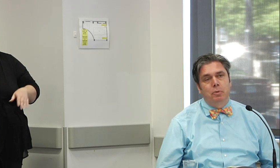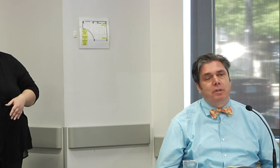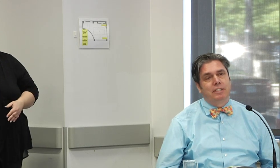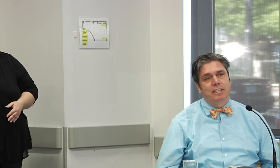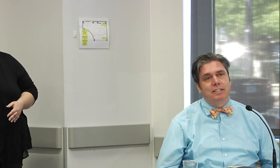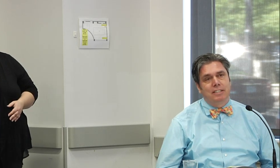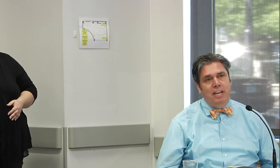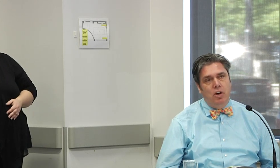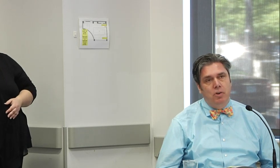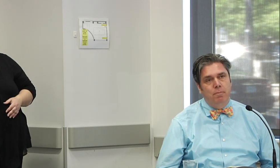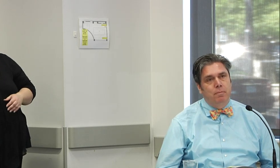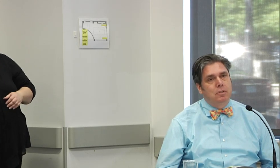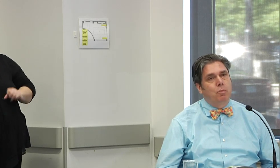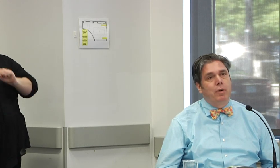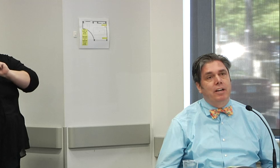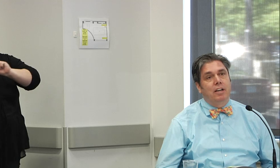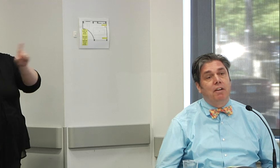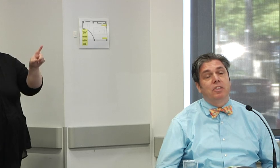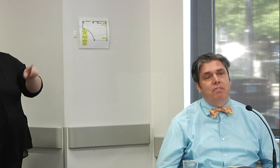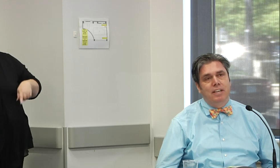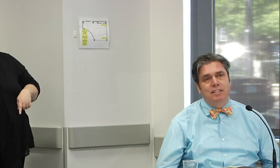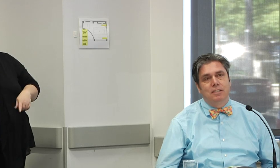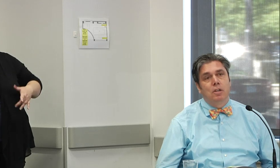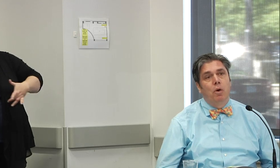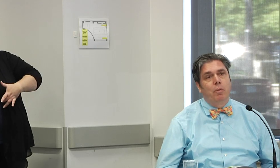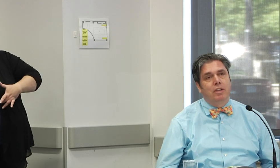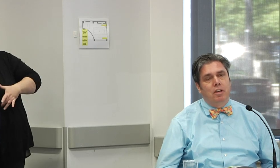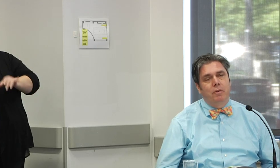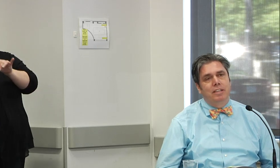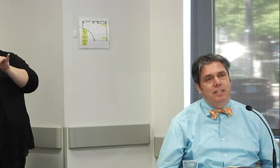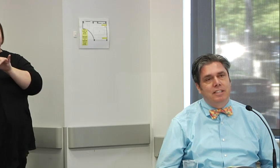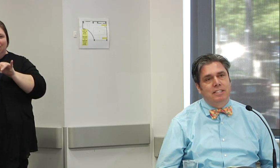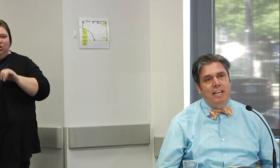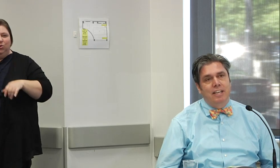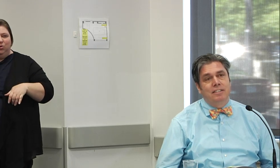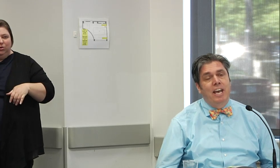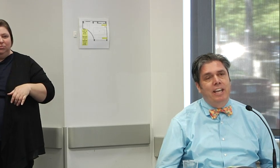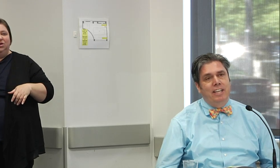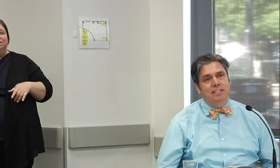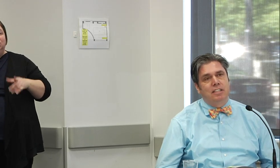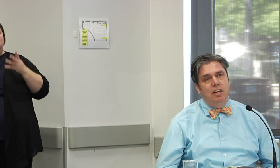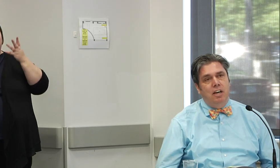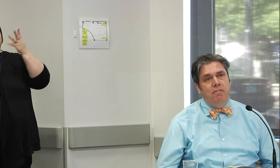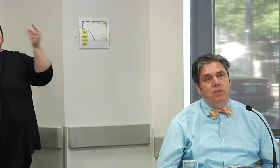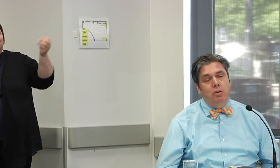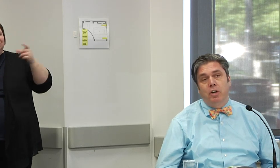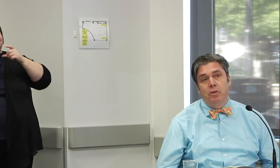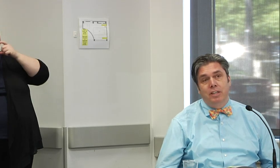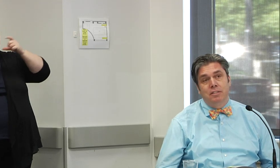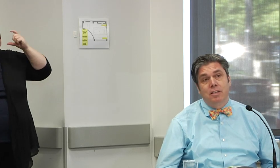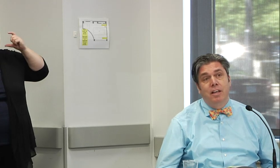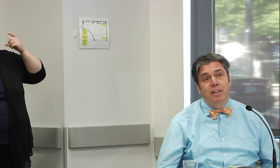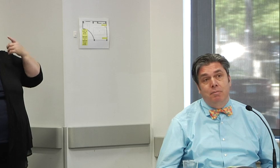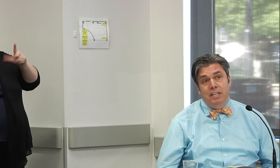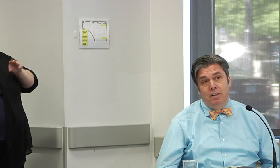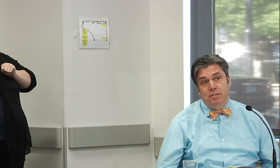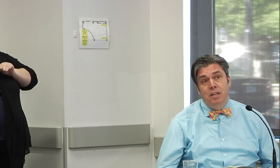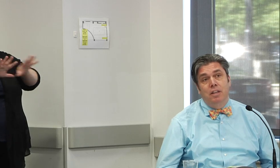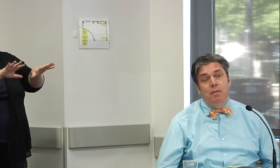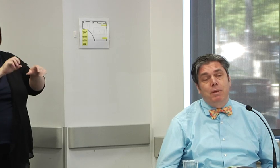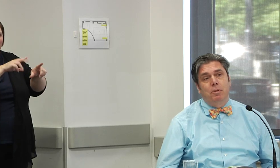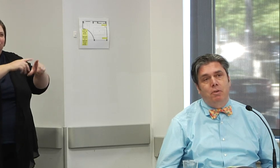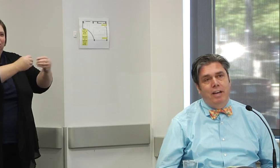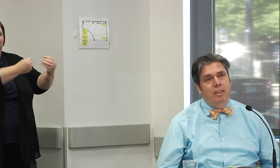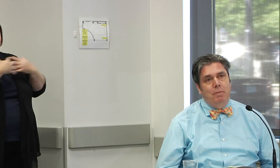who are sick to stay home, to cover their faces when they're going into these settings, and that's going to offer Oregonians themselves, the